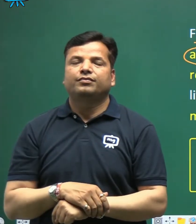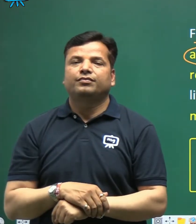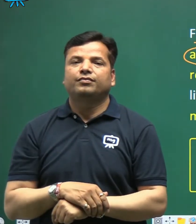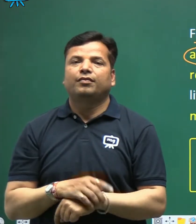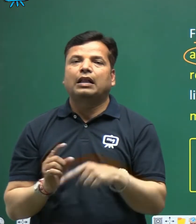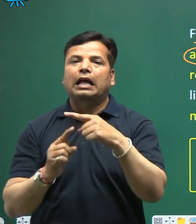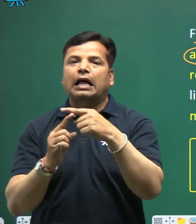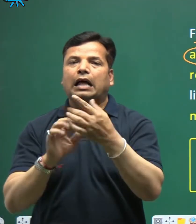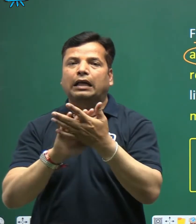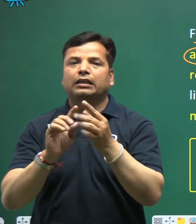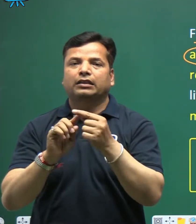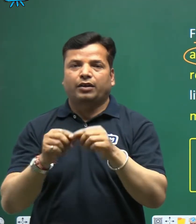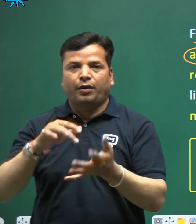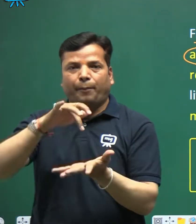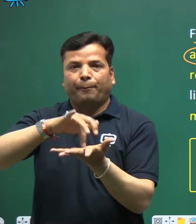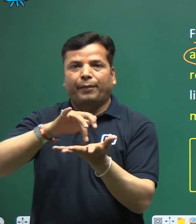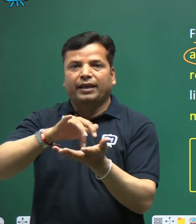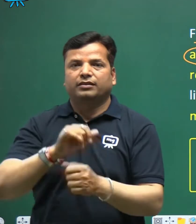the place